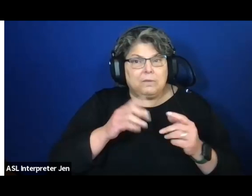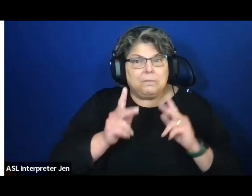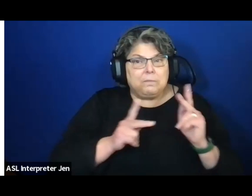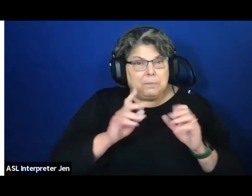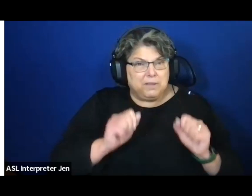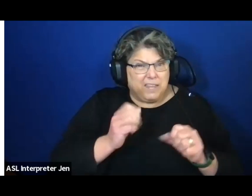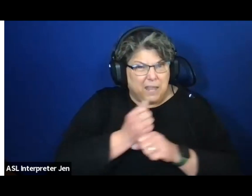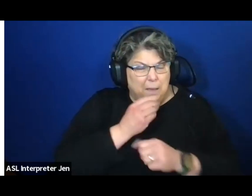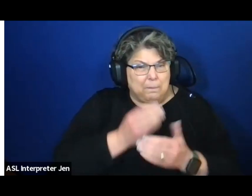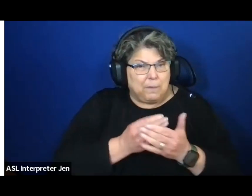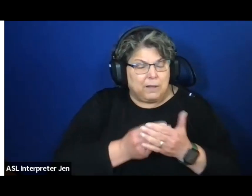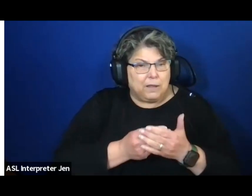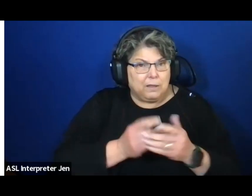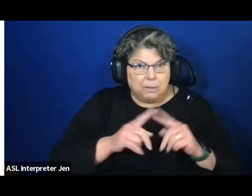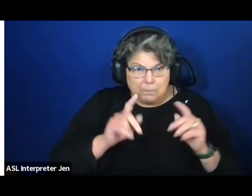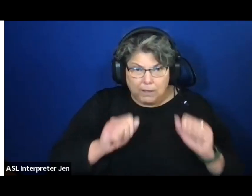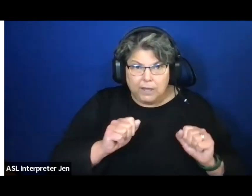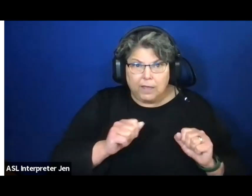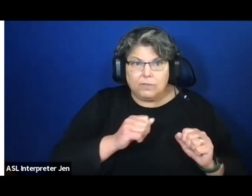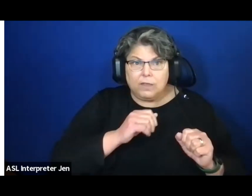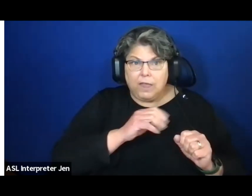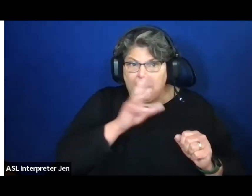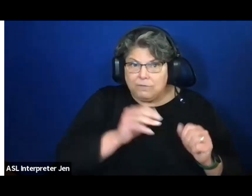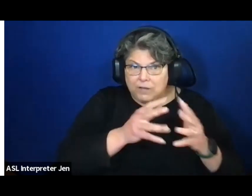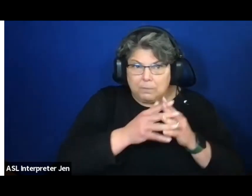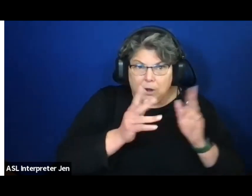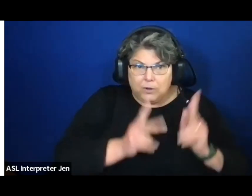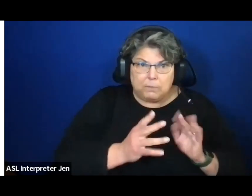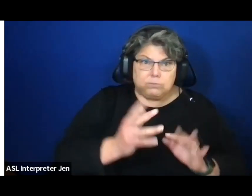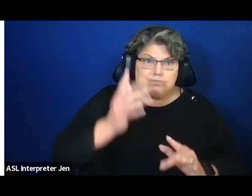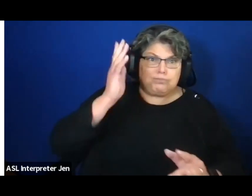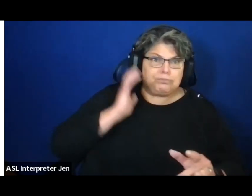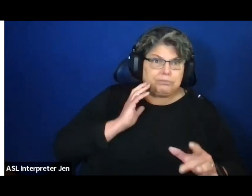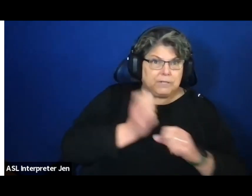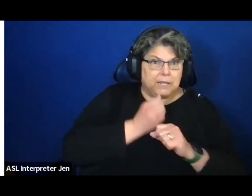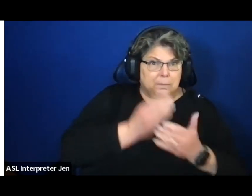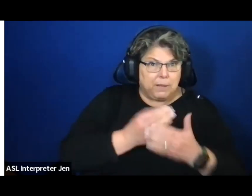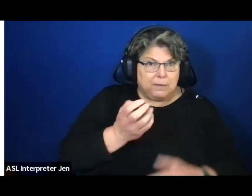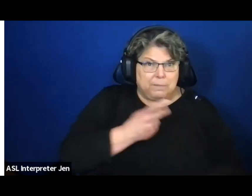know, okay? So who had the knowledge? Who had the knowledge?